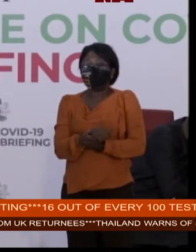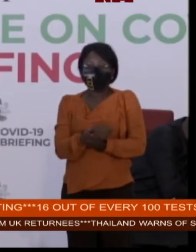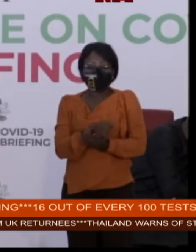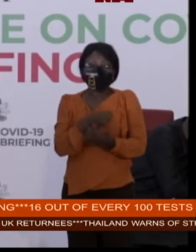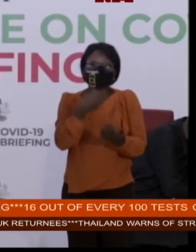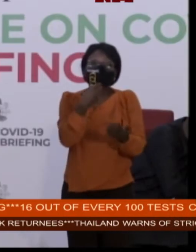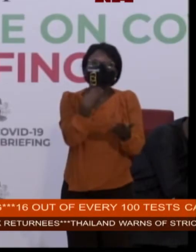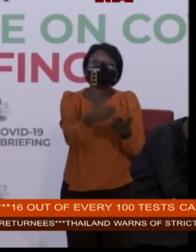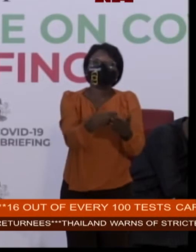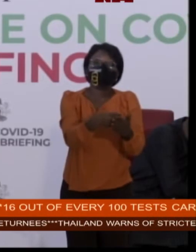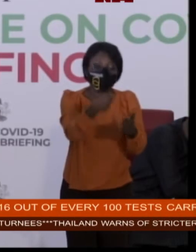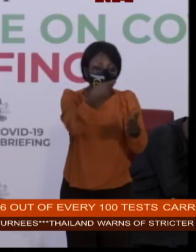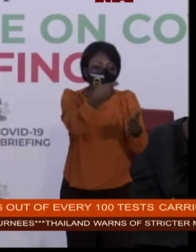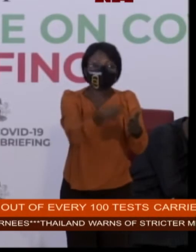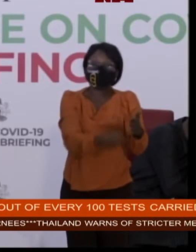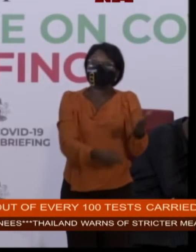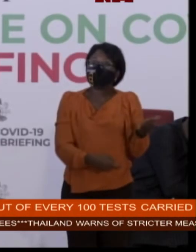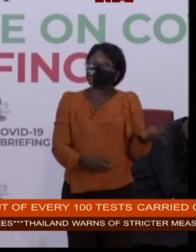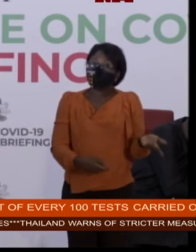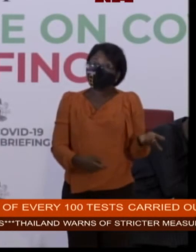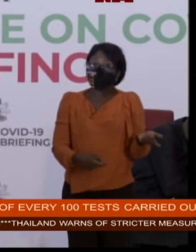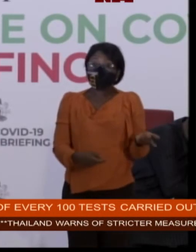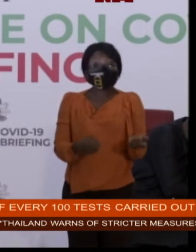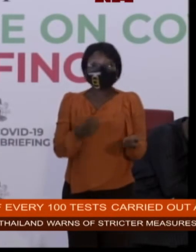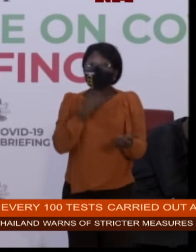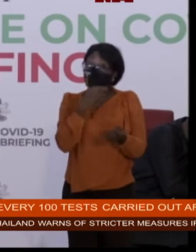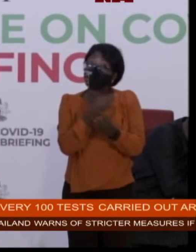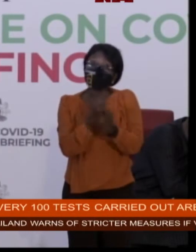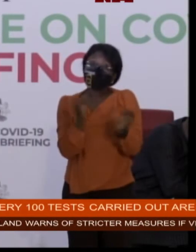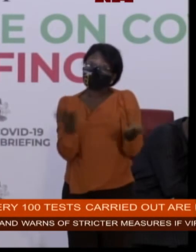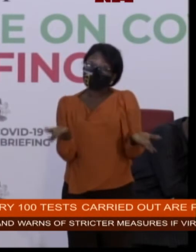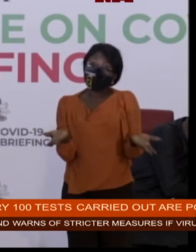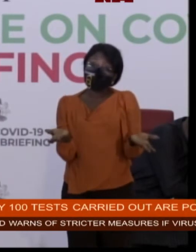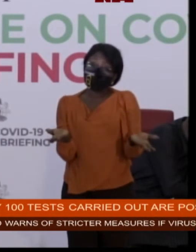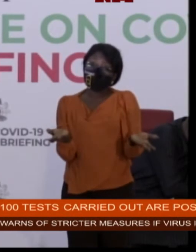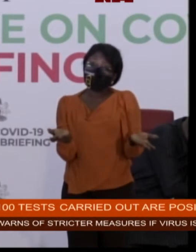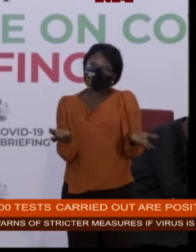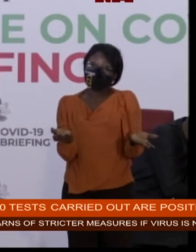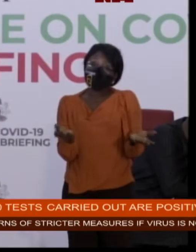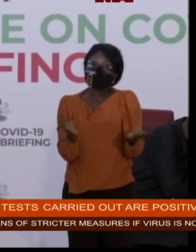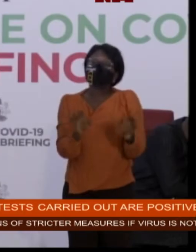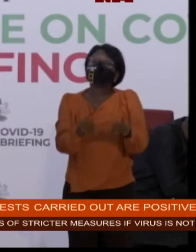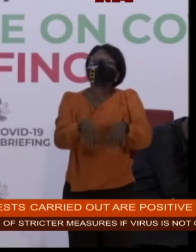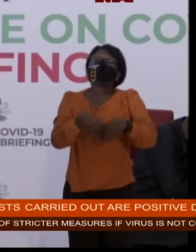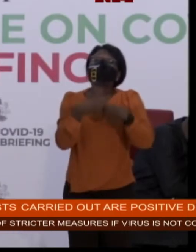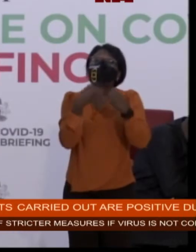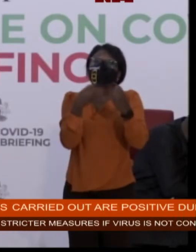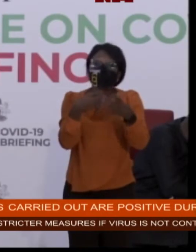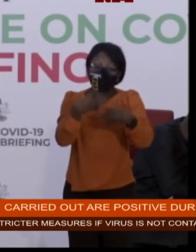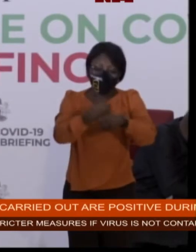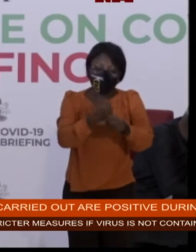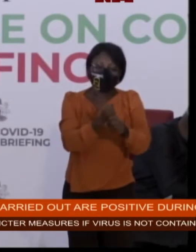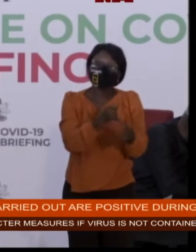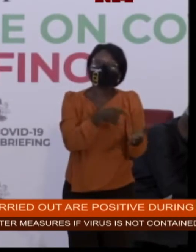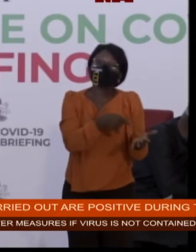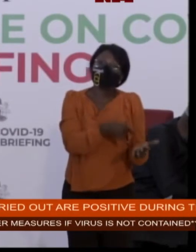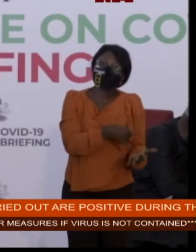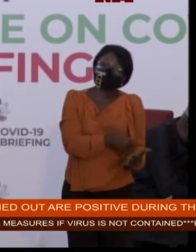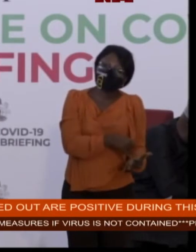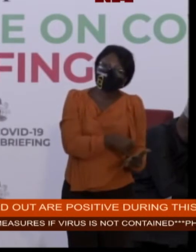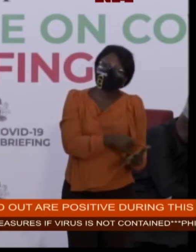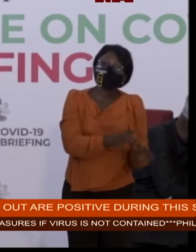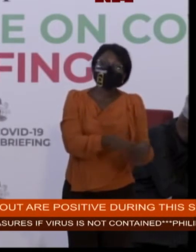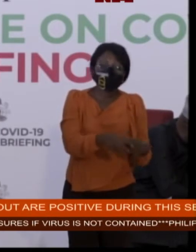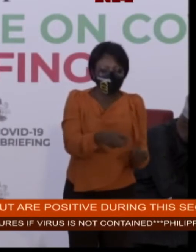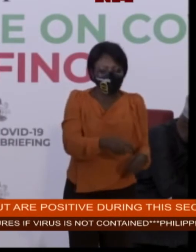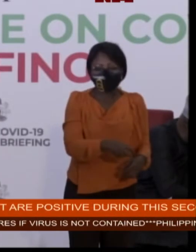cost, because the vaccines are not free. We will consider the vaccines of logistics in terms of